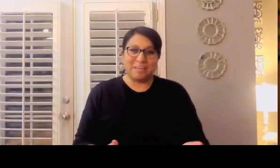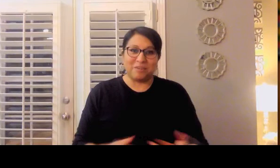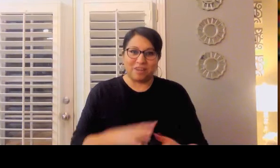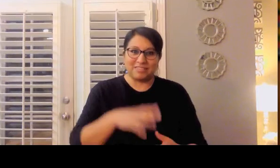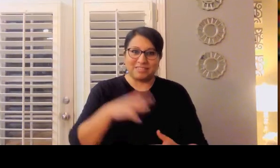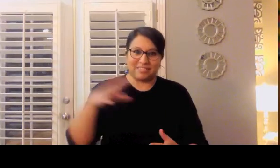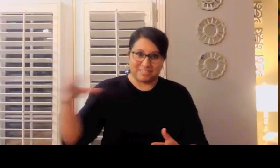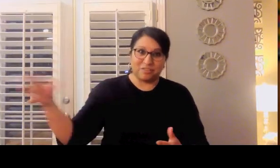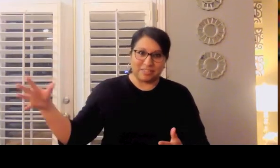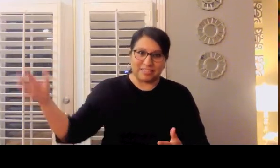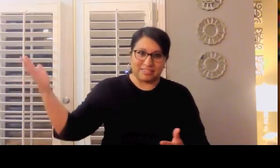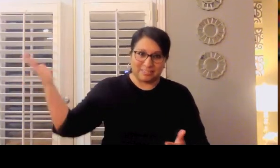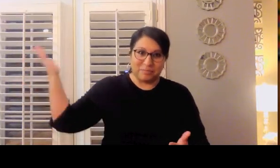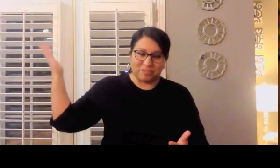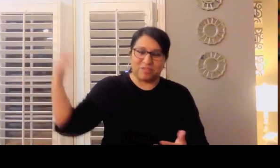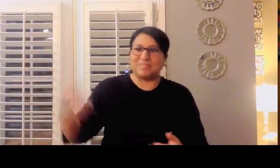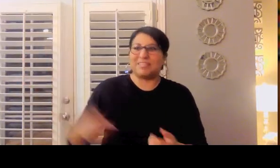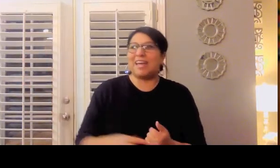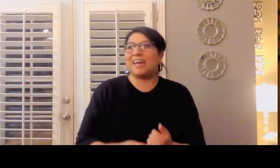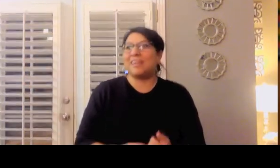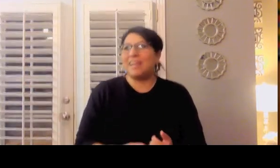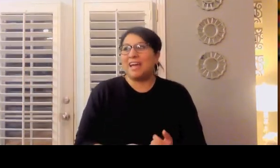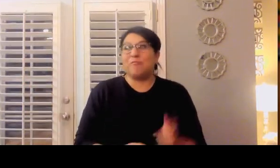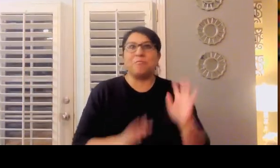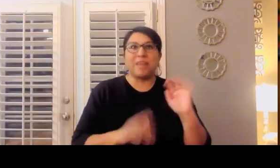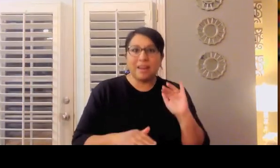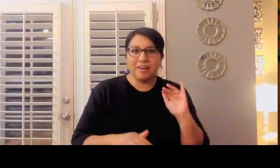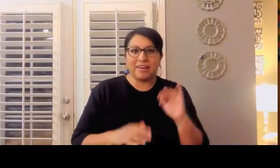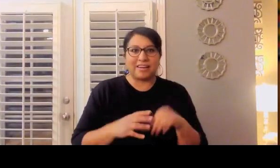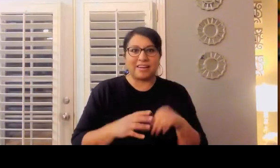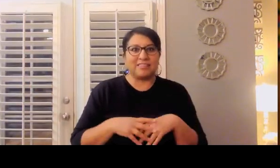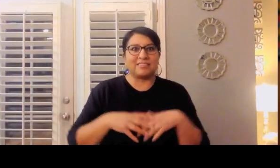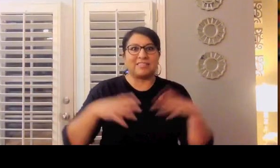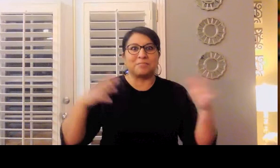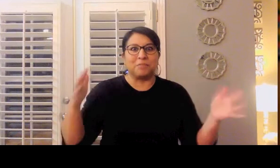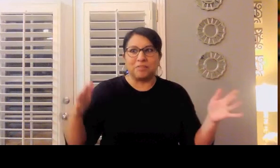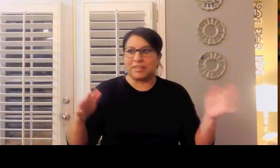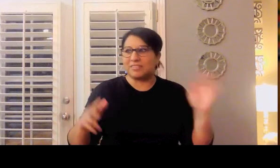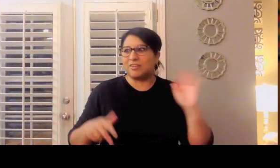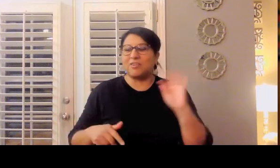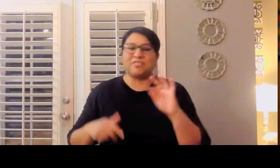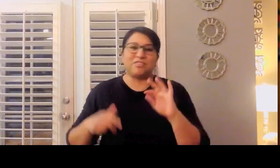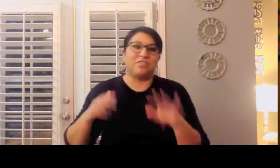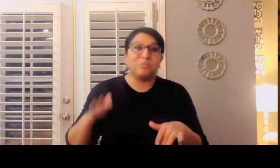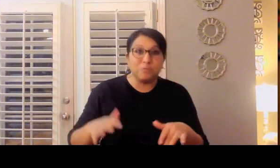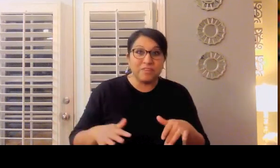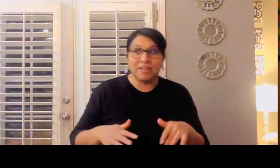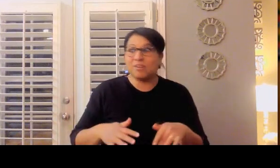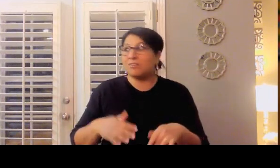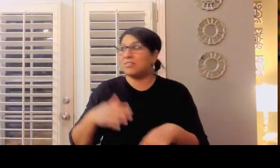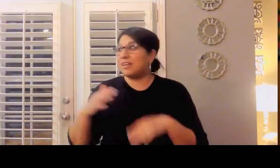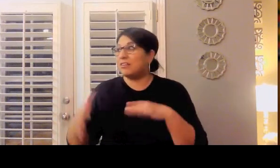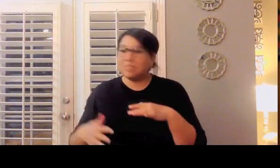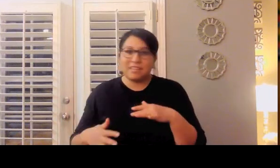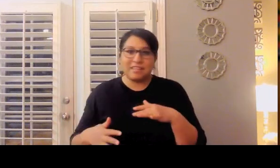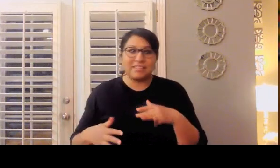finally came across these cookies similar to the ones I had. And from there, it kind of just exploded. I started going into YouTube